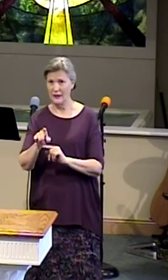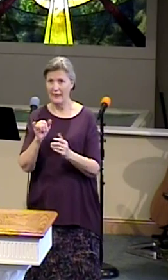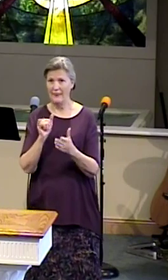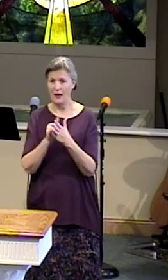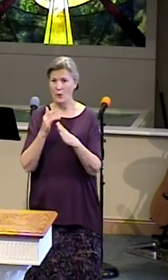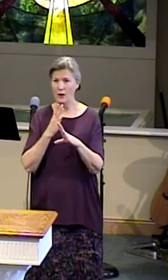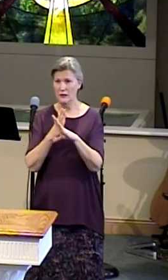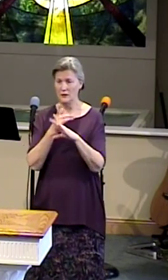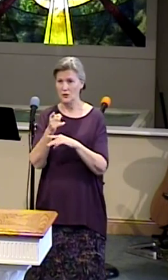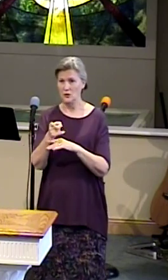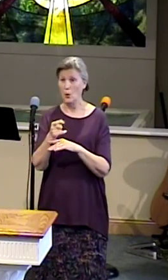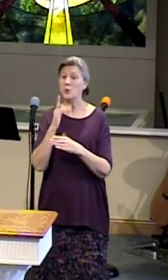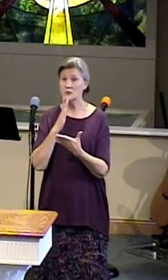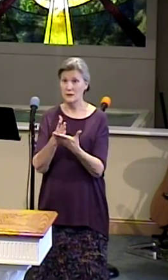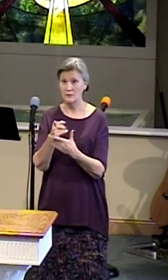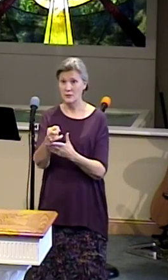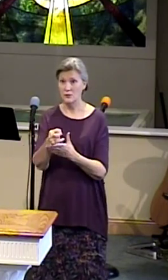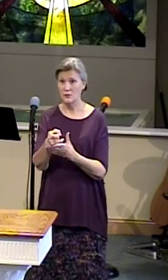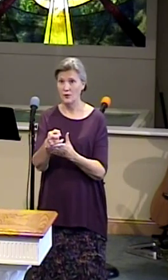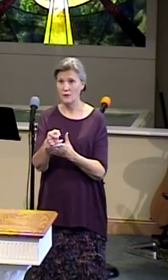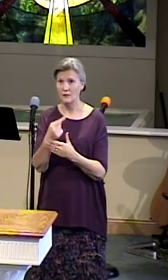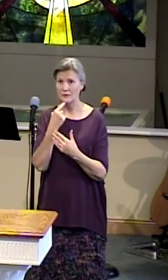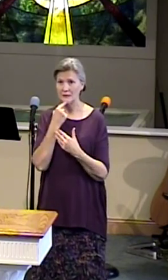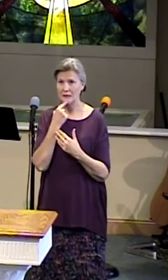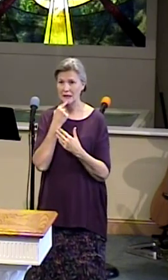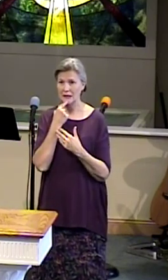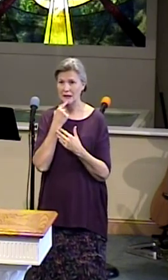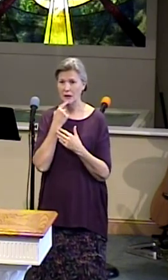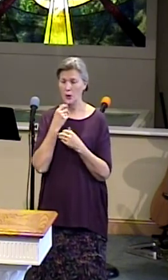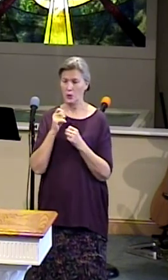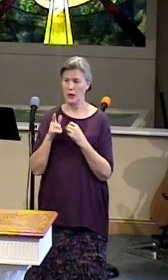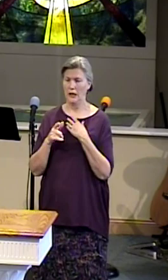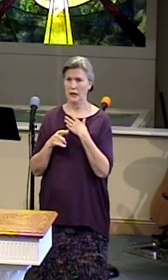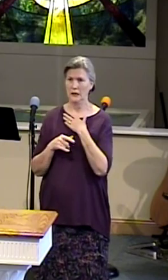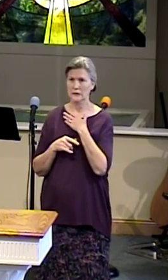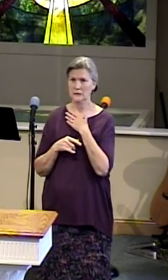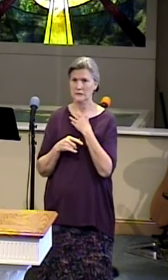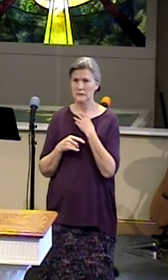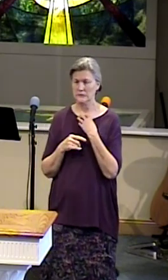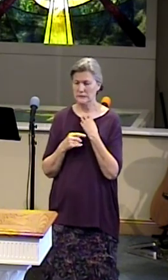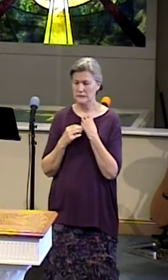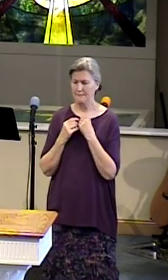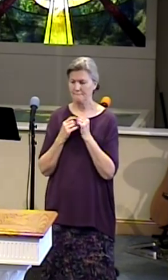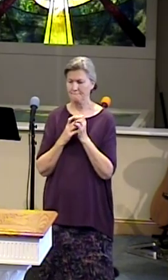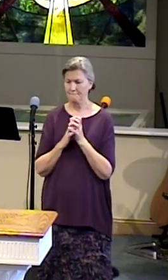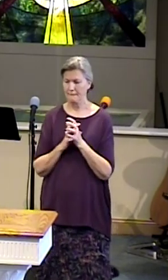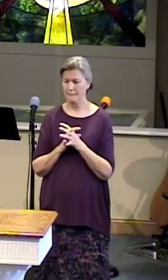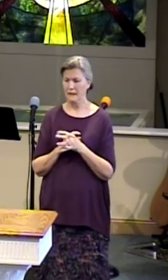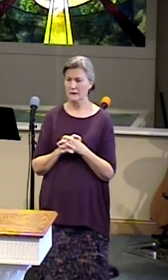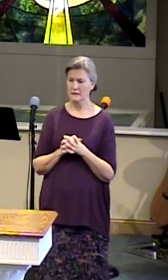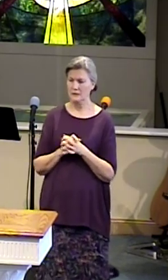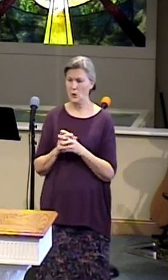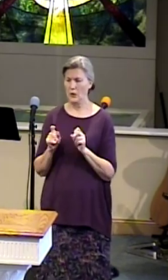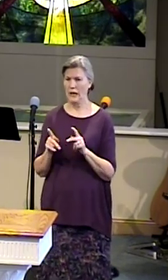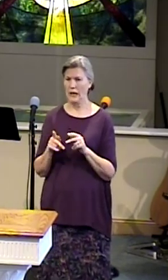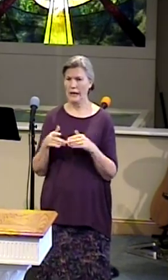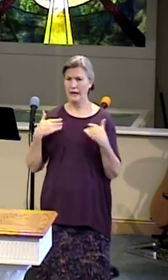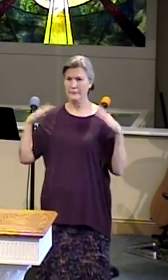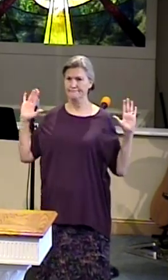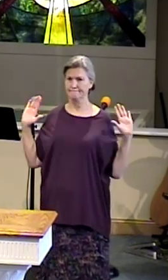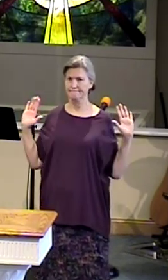you. It will stop you from saying, all right, uncle, I give